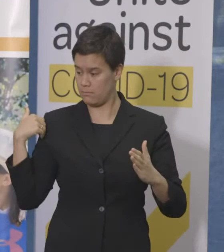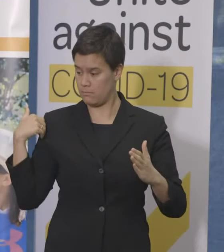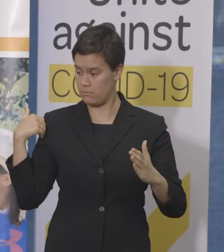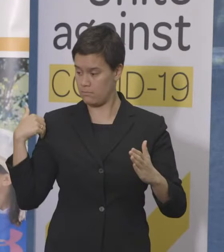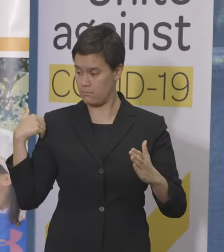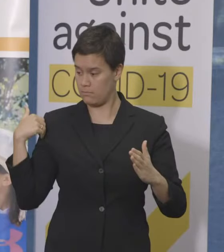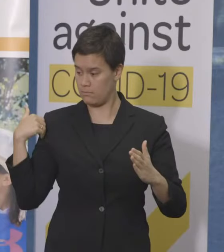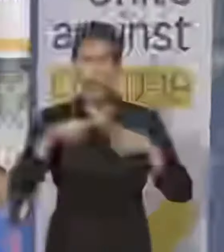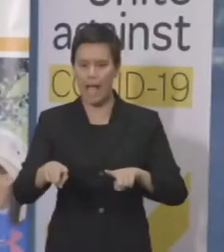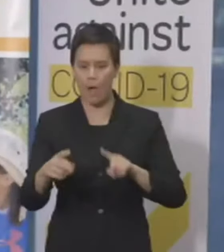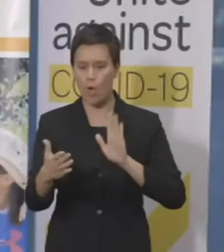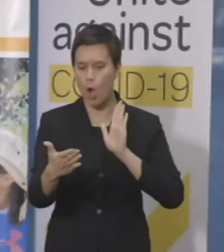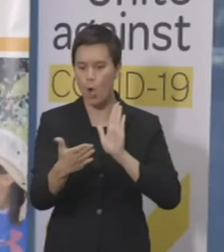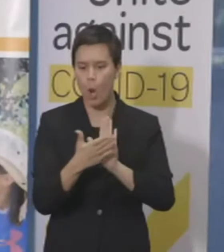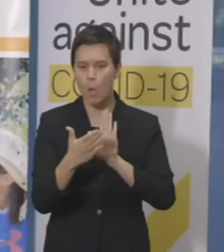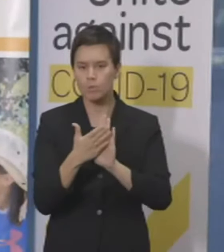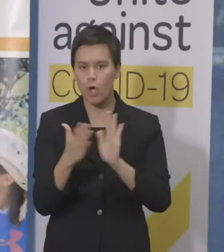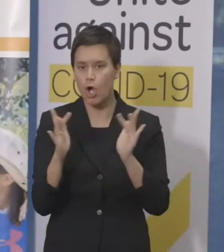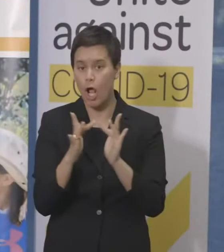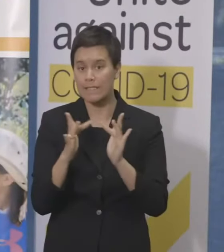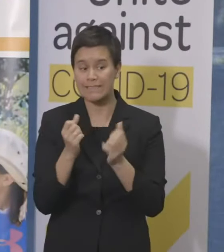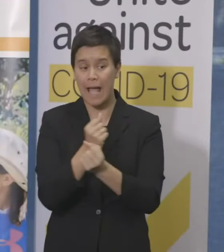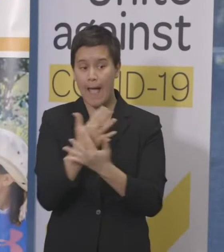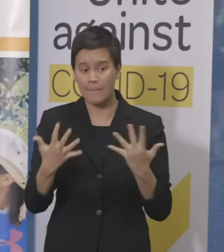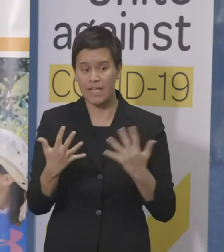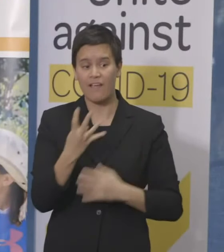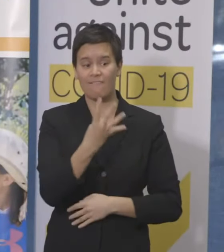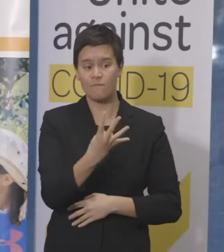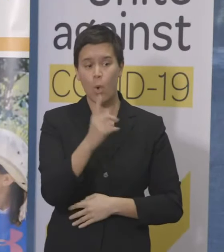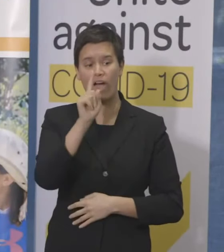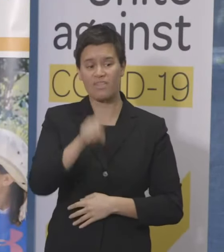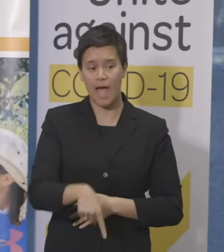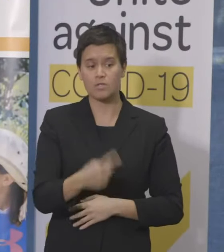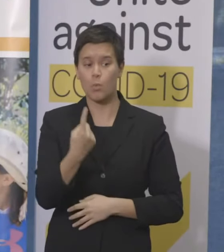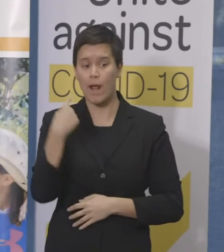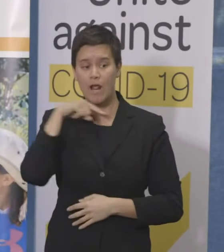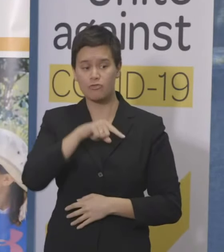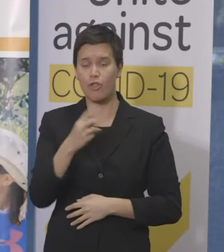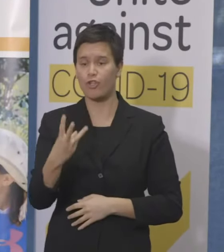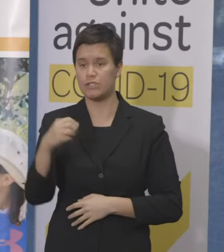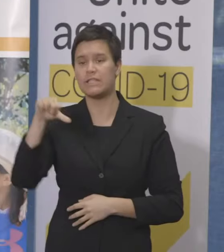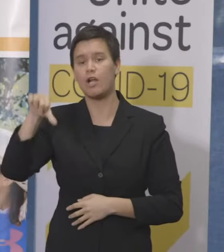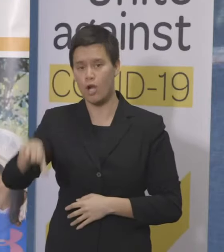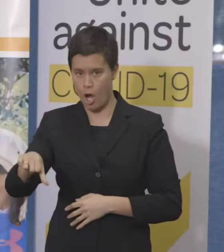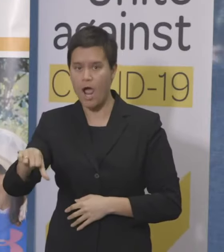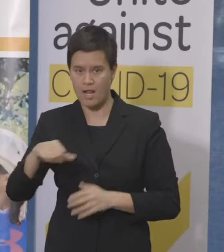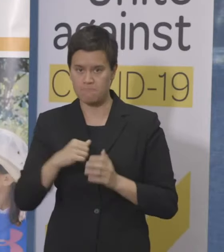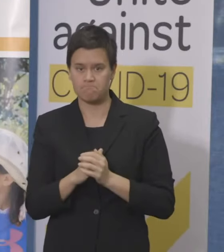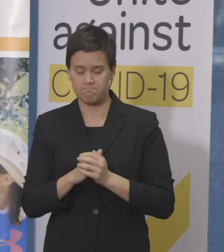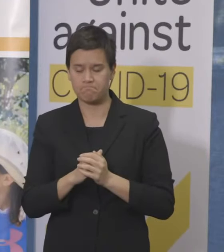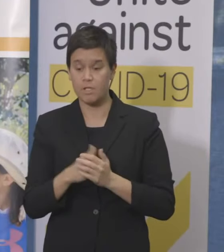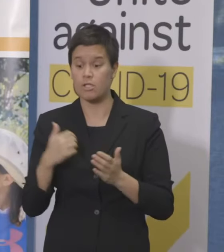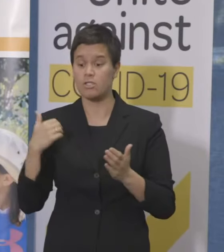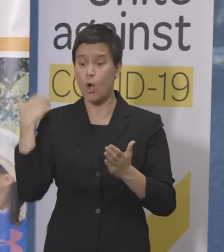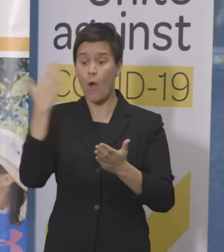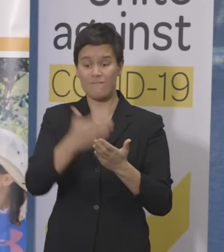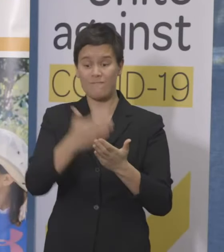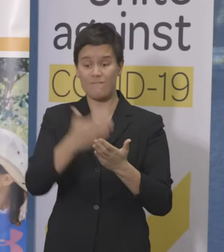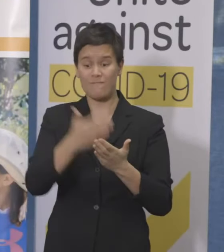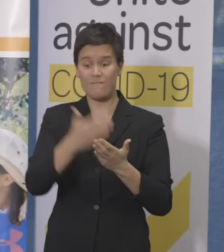4,139 close contacts of cases, of which 4,046 have been contacted and are